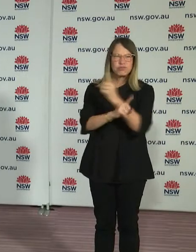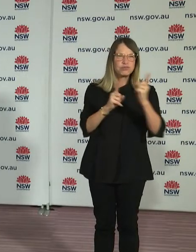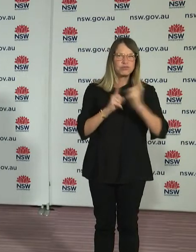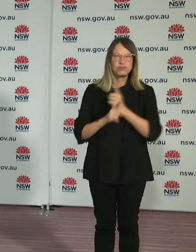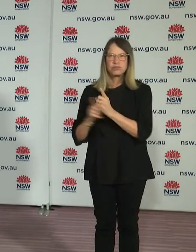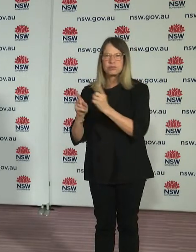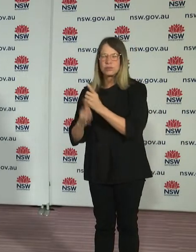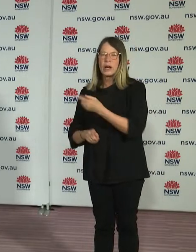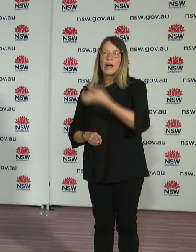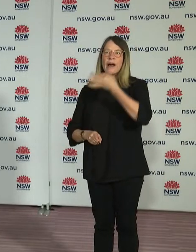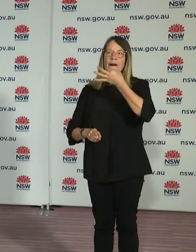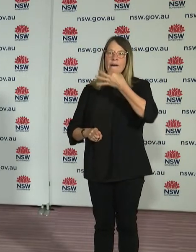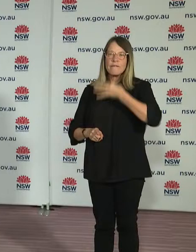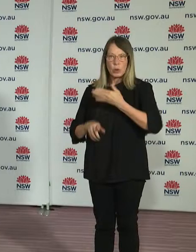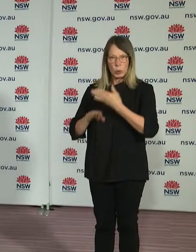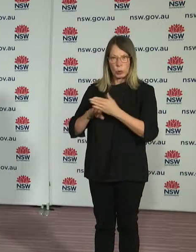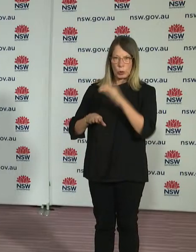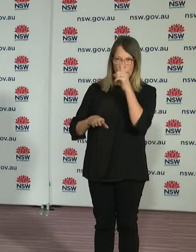and 80%,